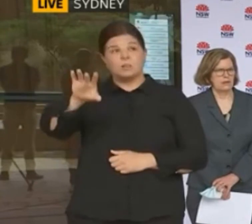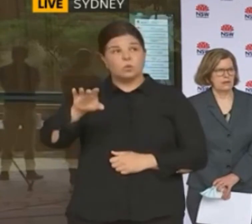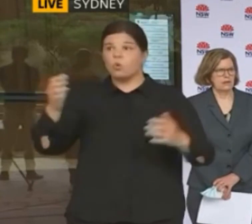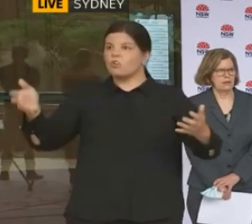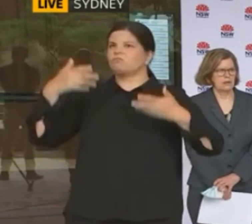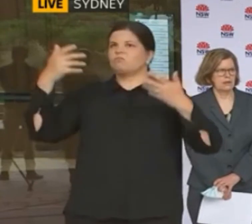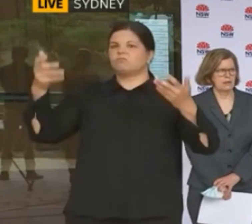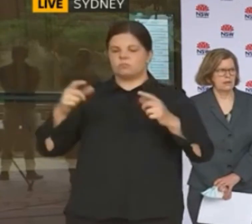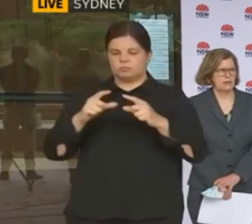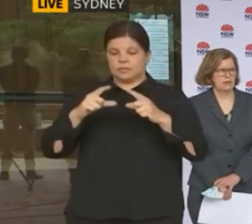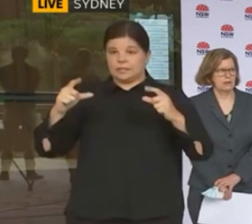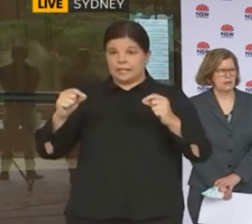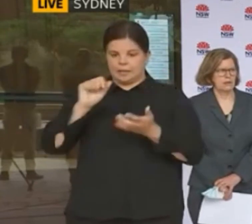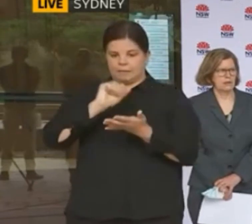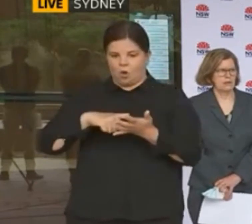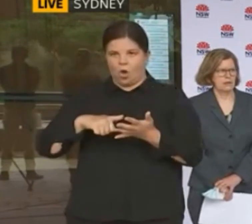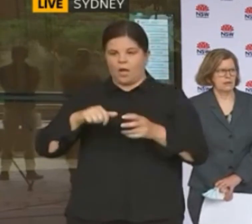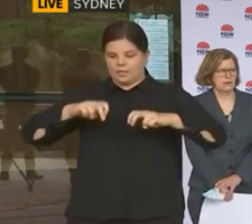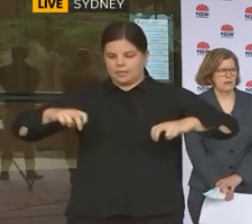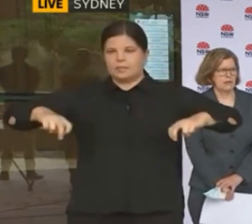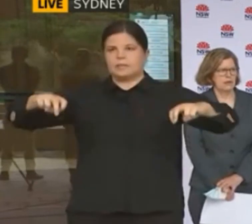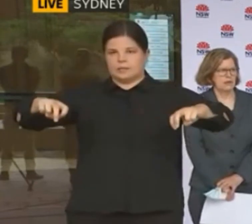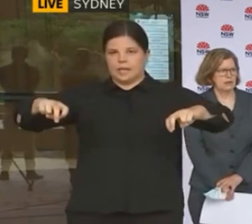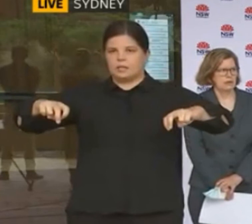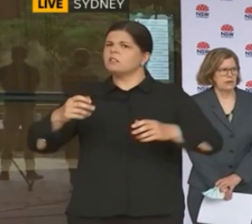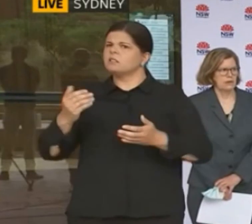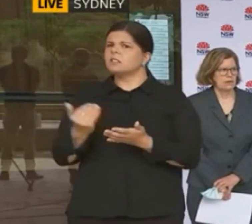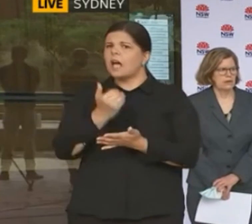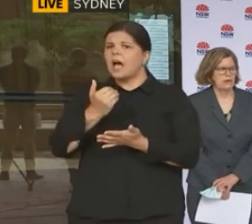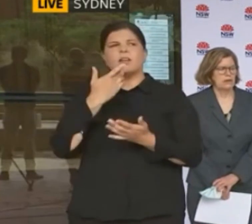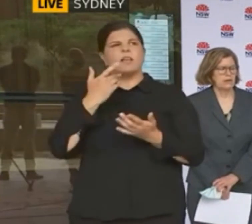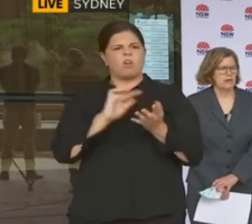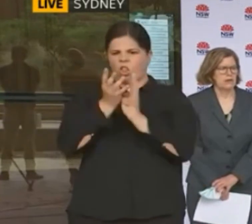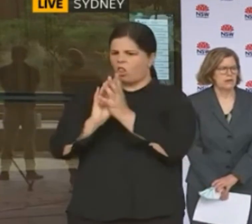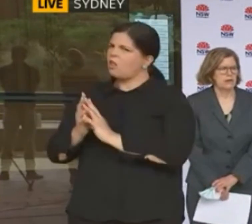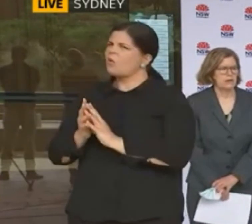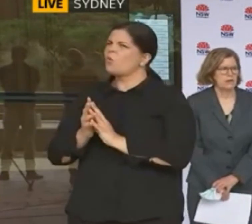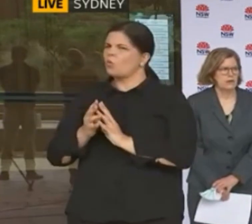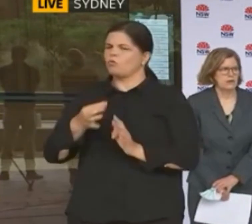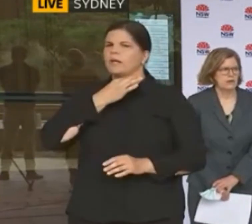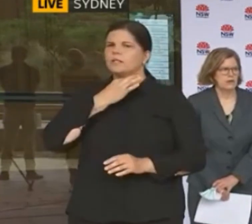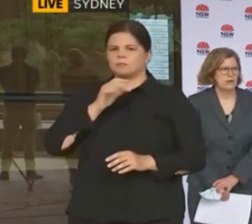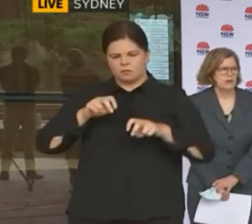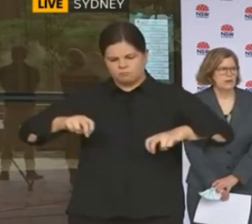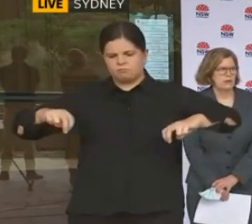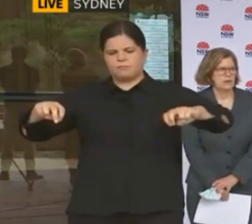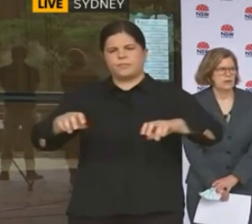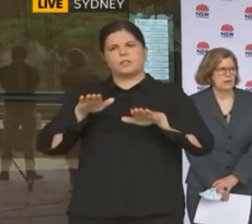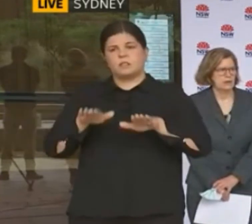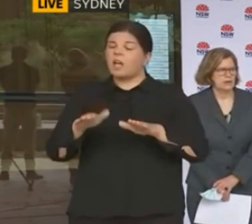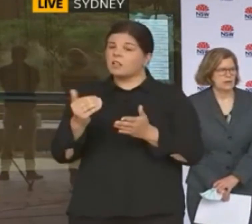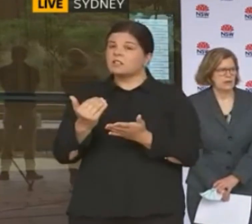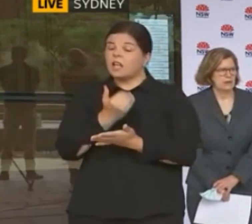event is much safer than an indoor event, and in fact, so long as it's done with the appropriate COVID safe plans, there's no reason why we can't